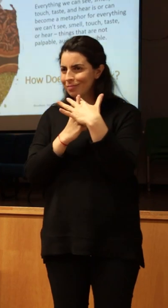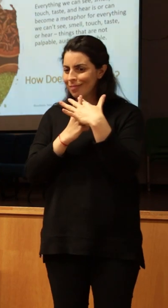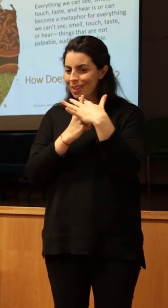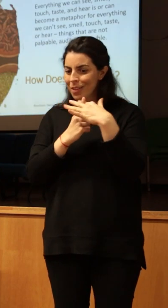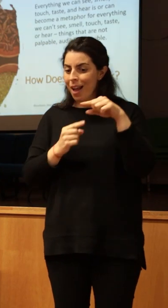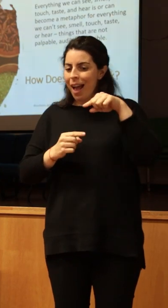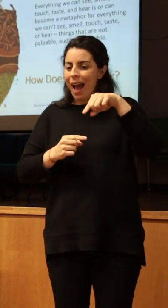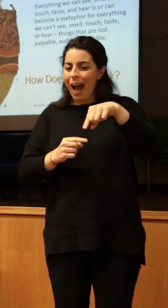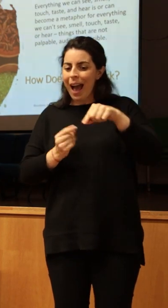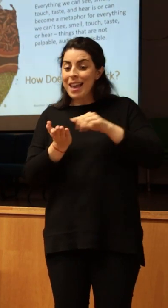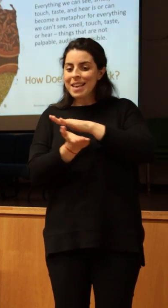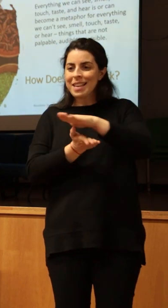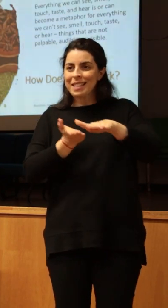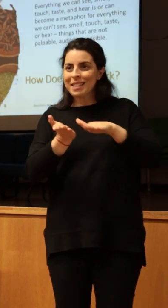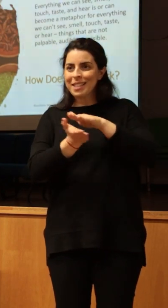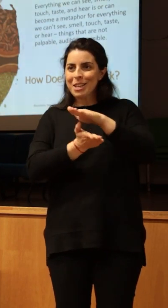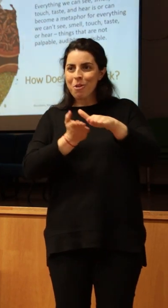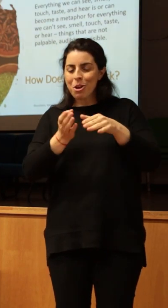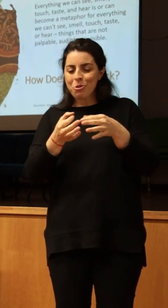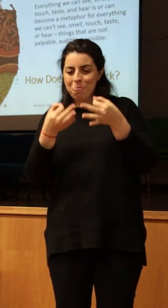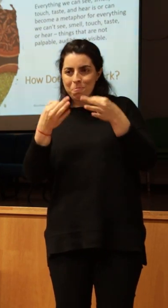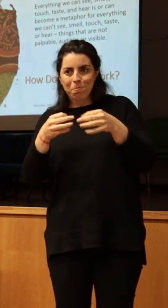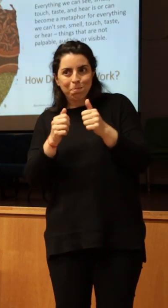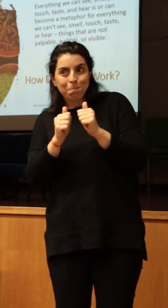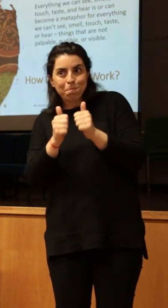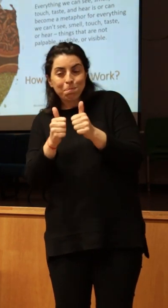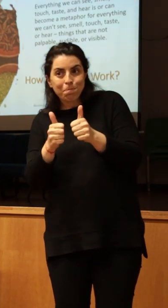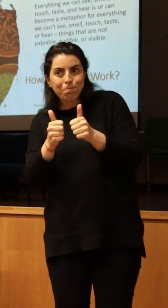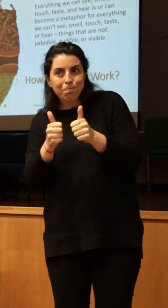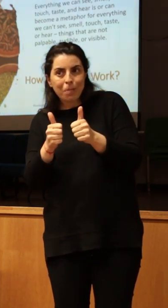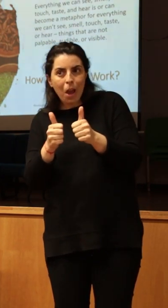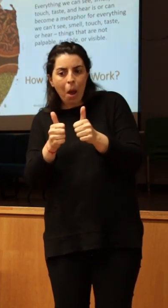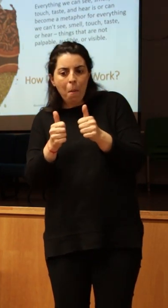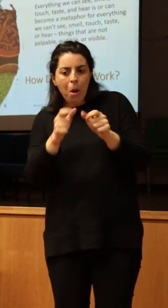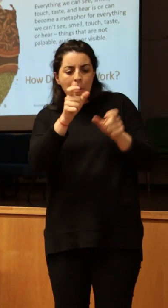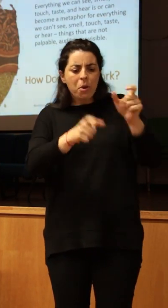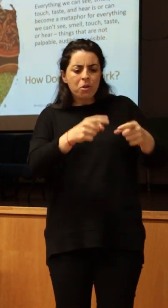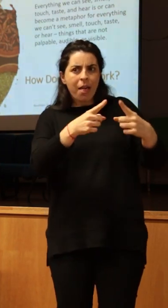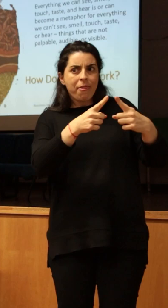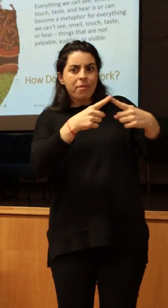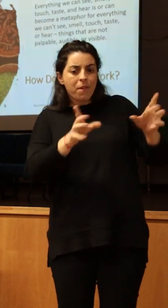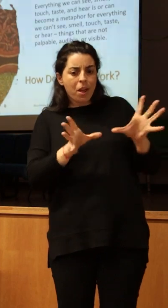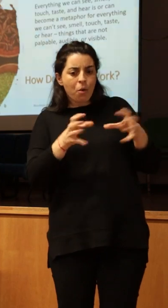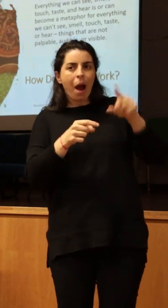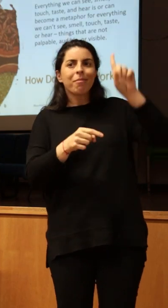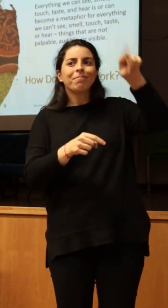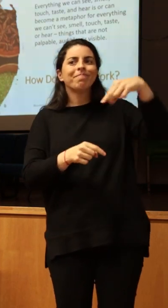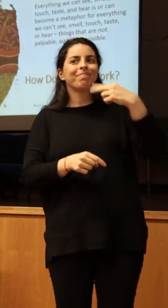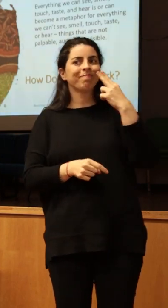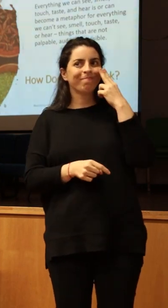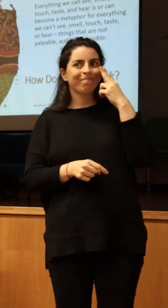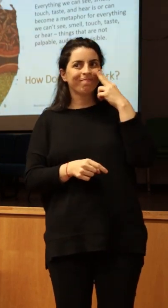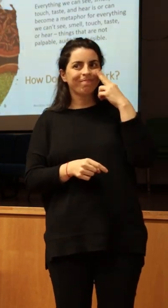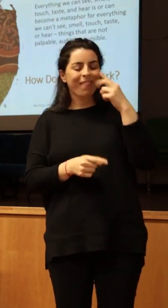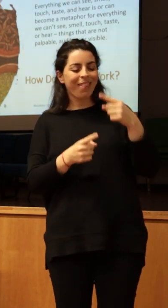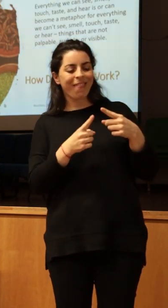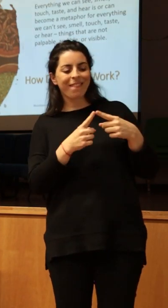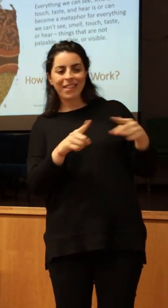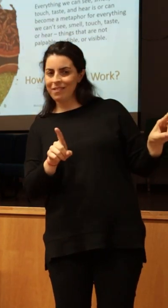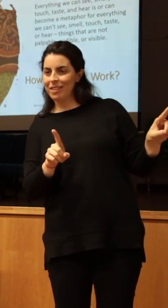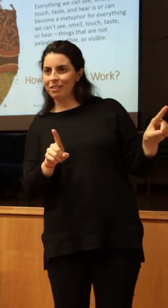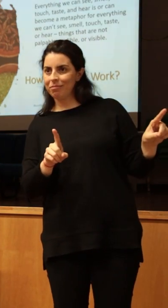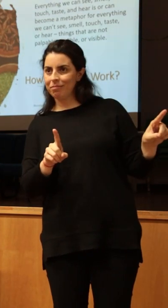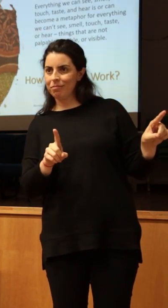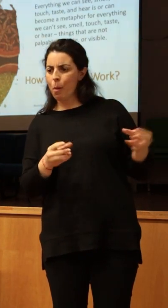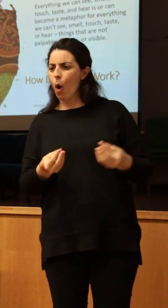va todo bien. If not, then we've got a problem. Pero si no, vienen los problemas. Okay. So how does it actually work? Ahora, ¿cómo